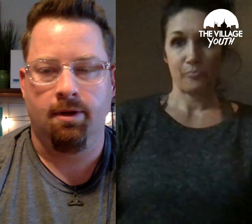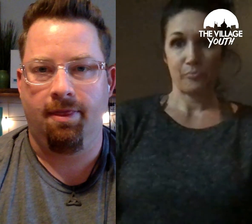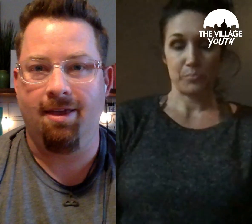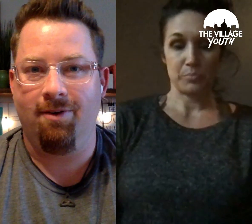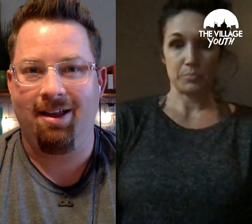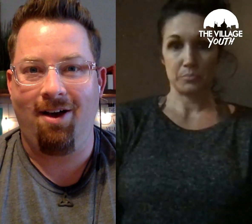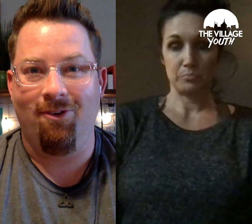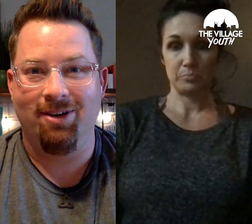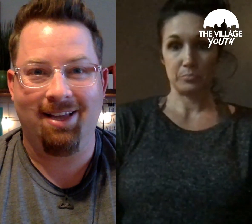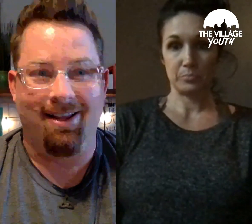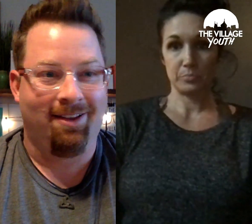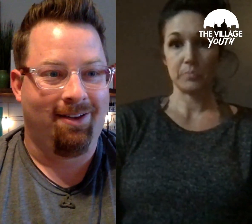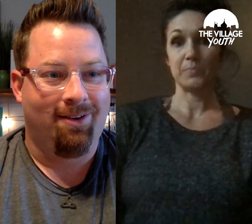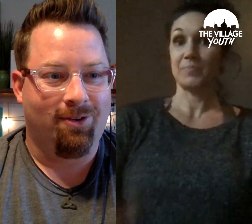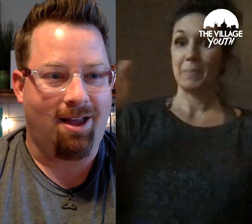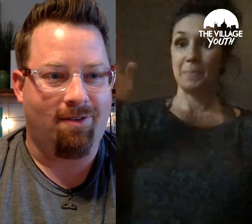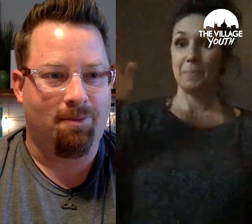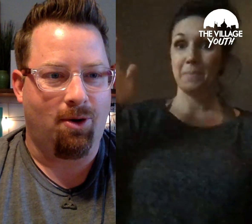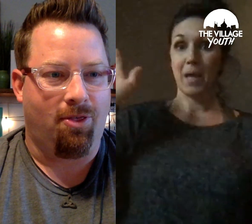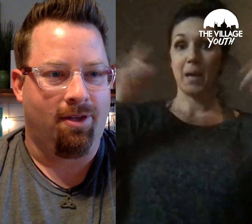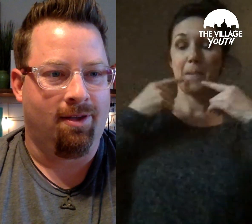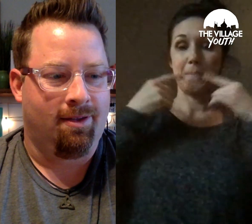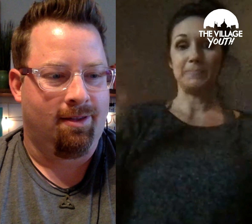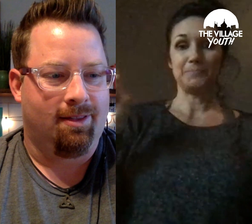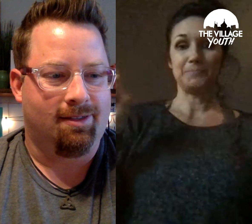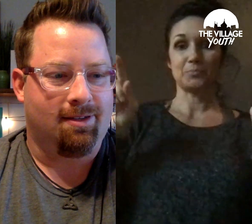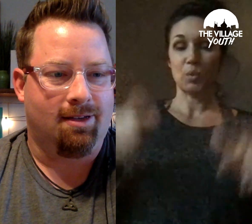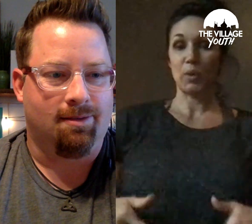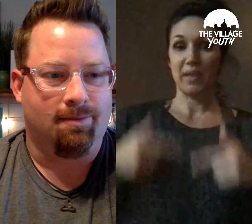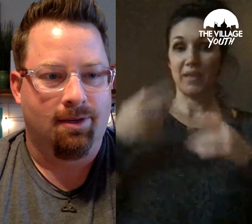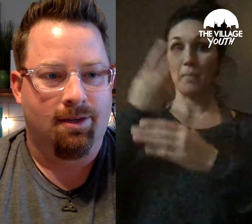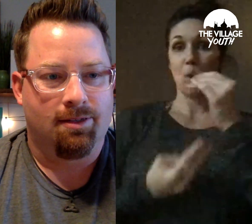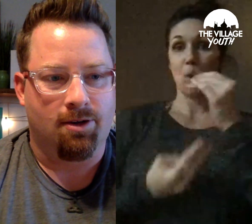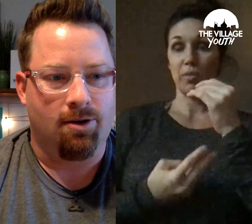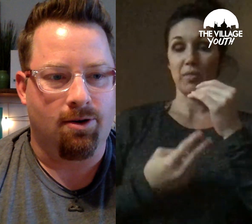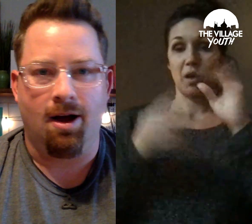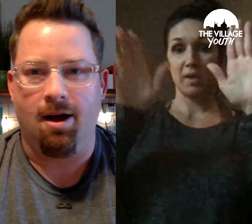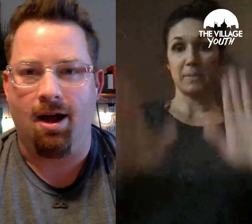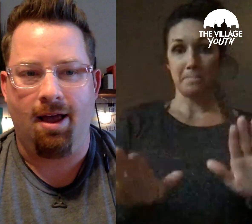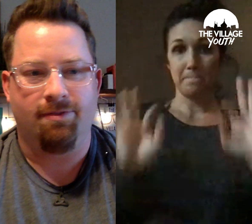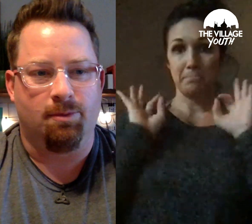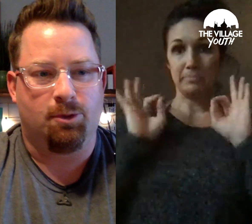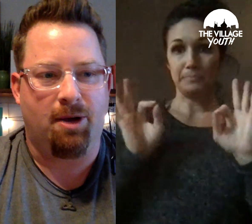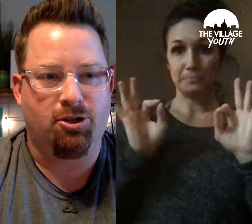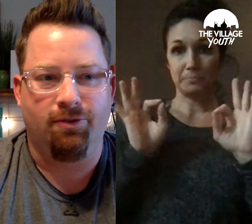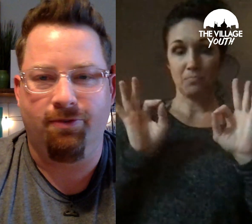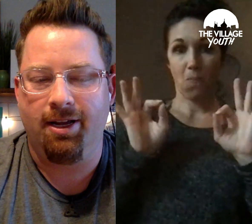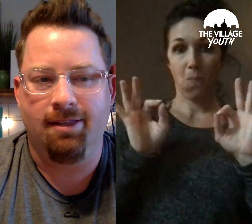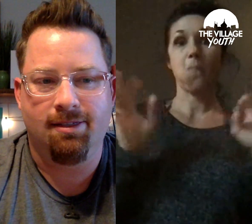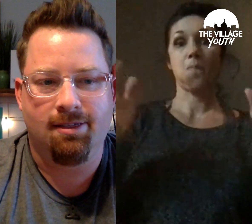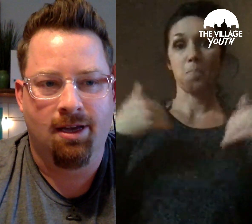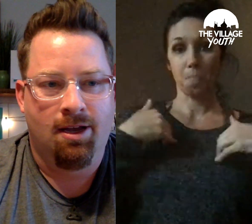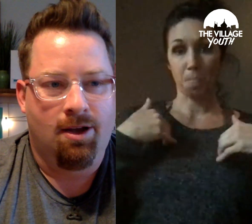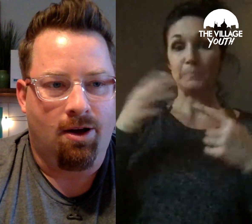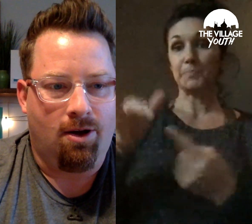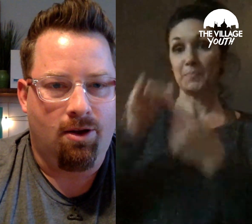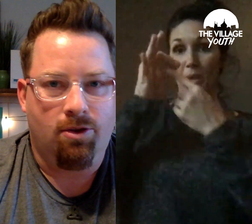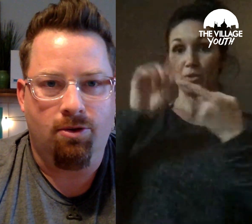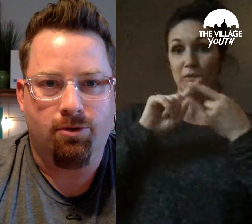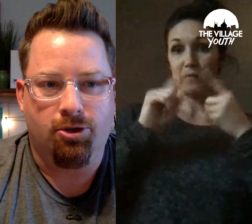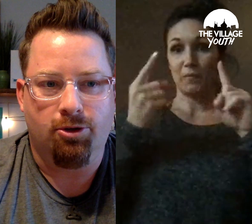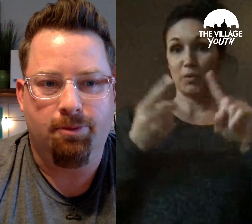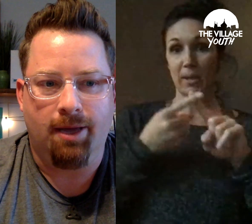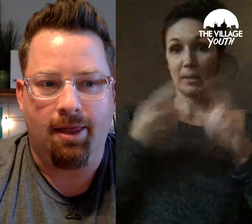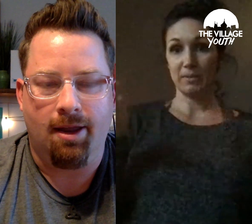YouTube. There we go. We did it. We're live on both. This is awesome. So I have some special friends